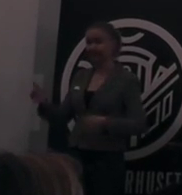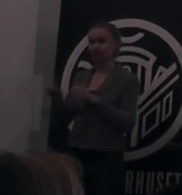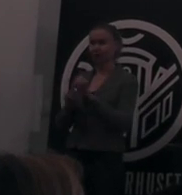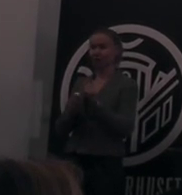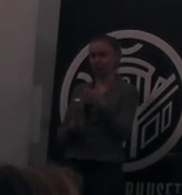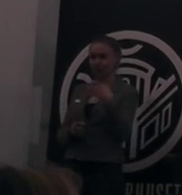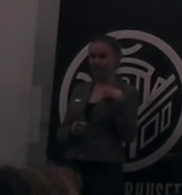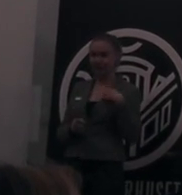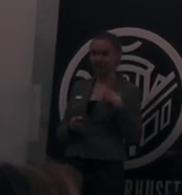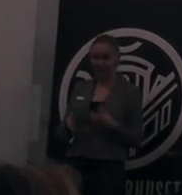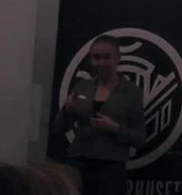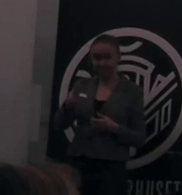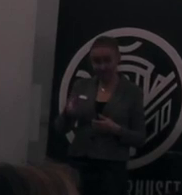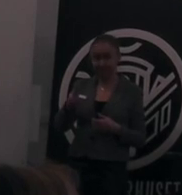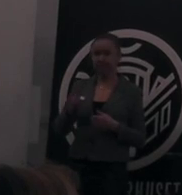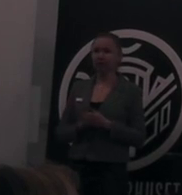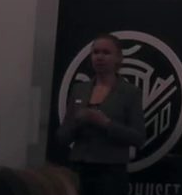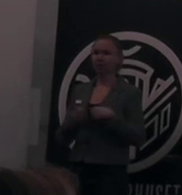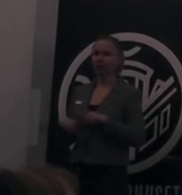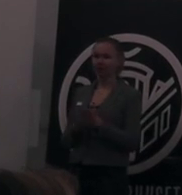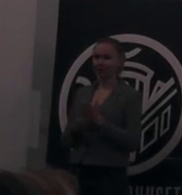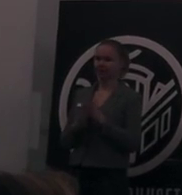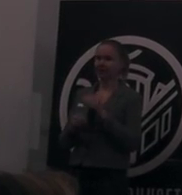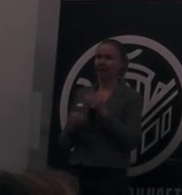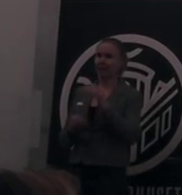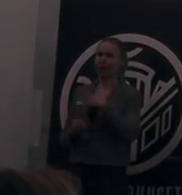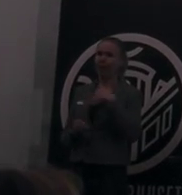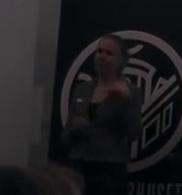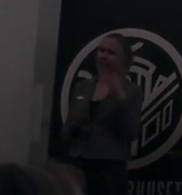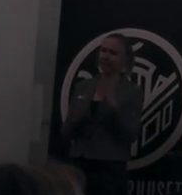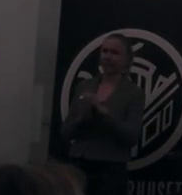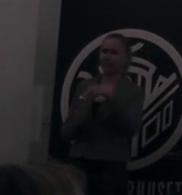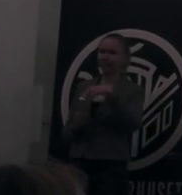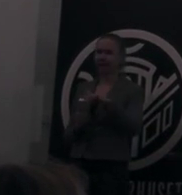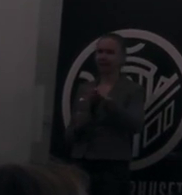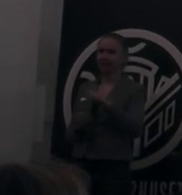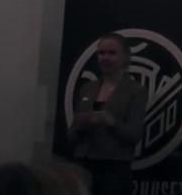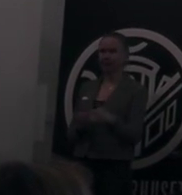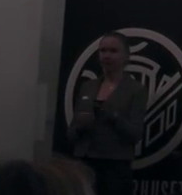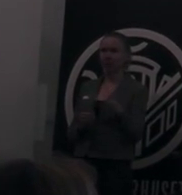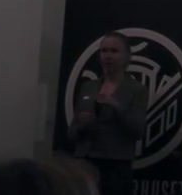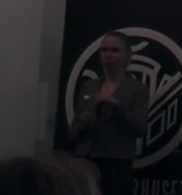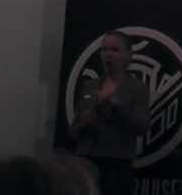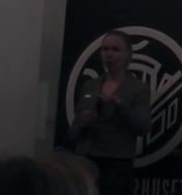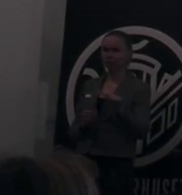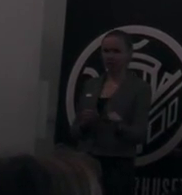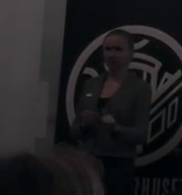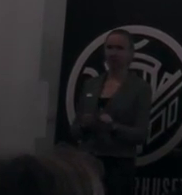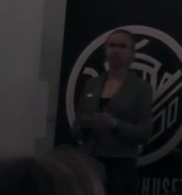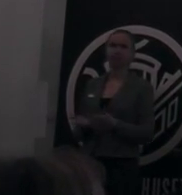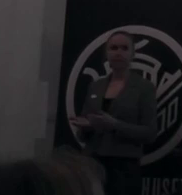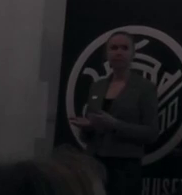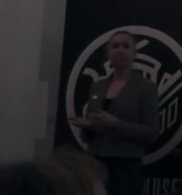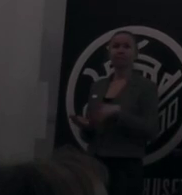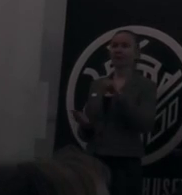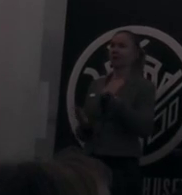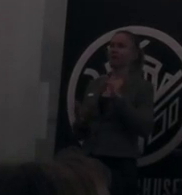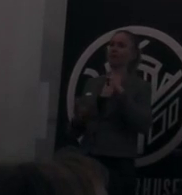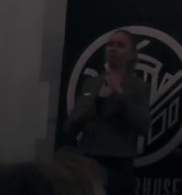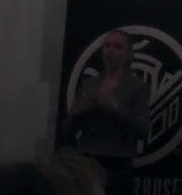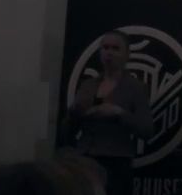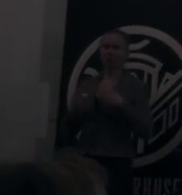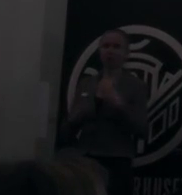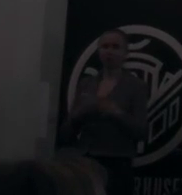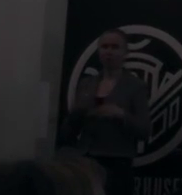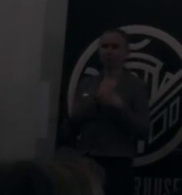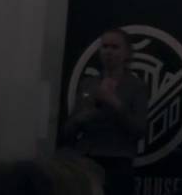We spent a long time with Nancy Pelosi and Harry Reid. And he continued to